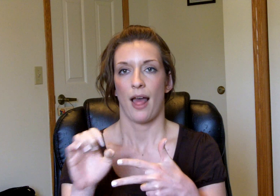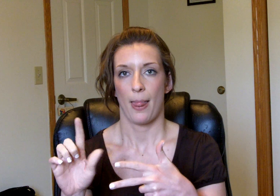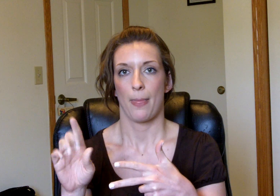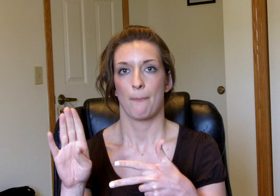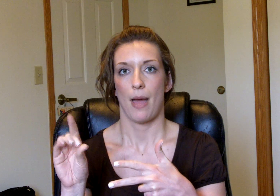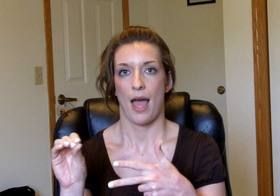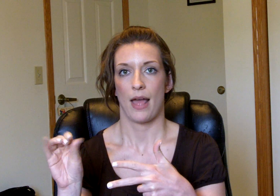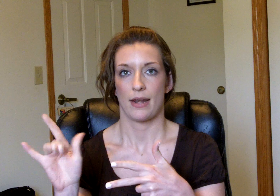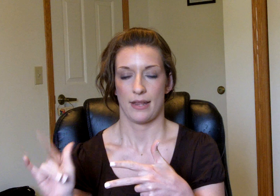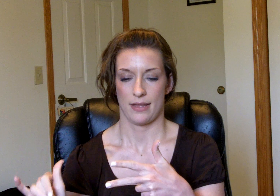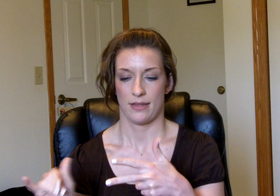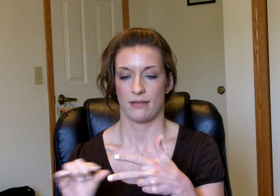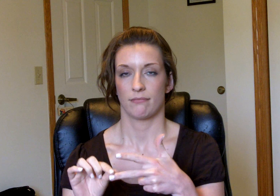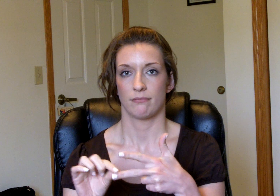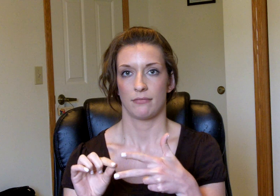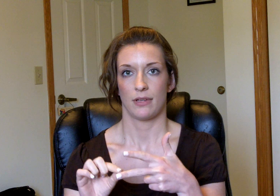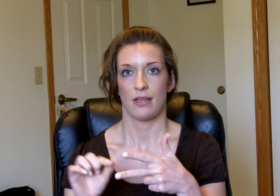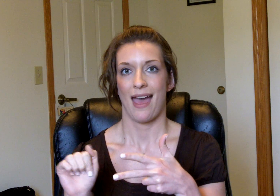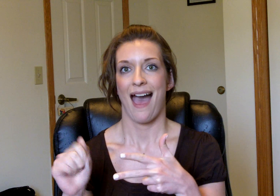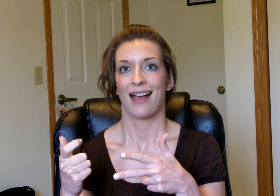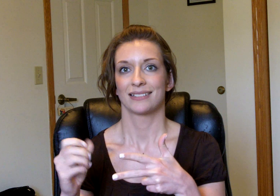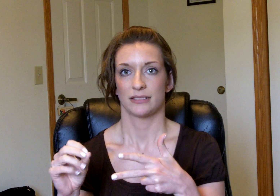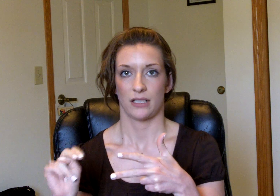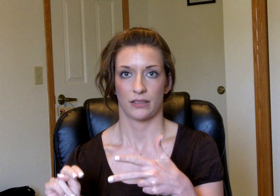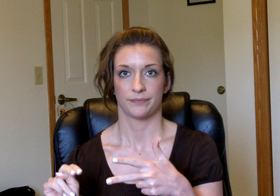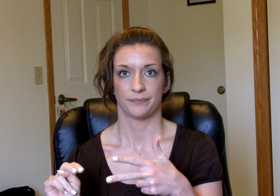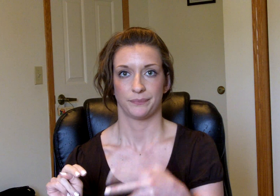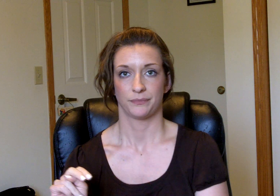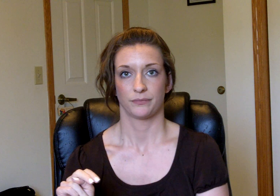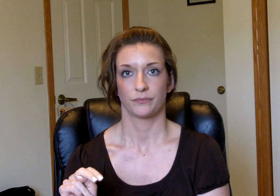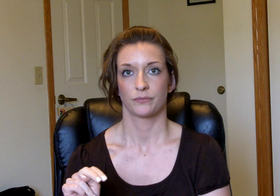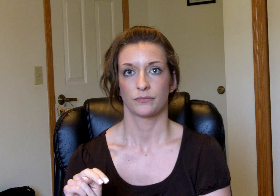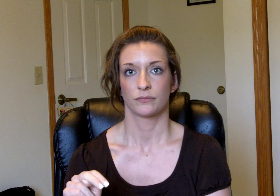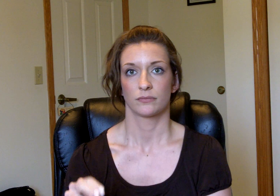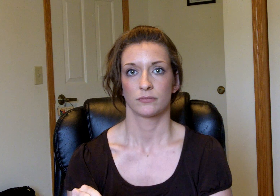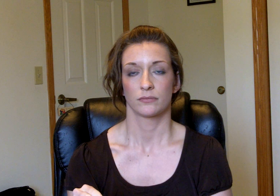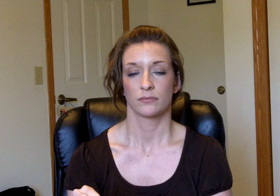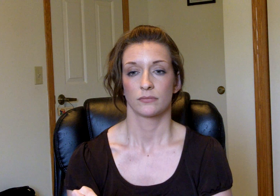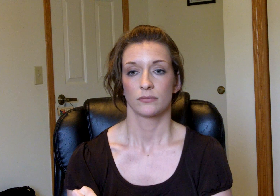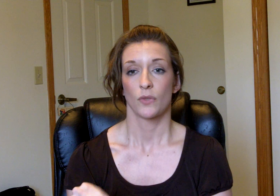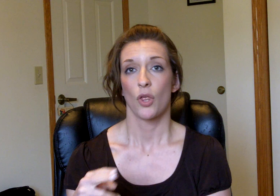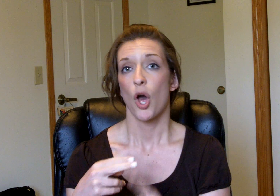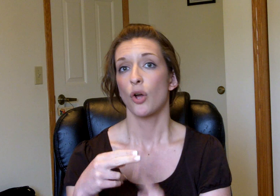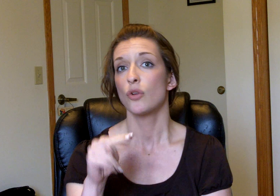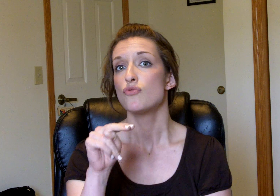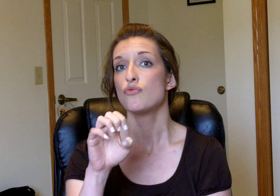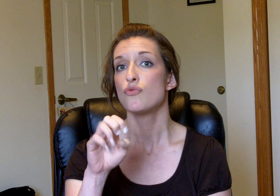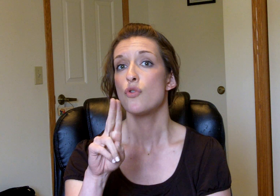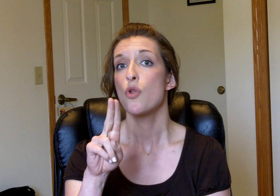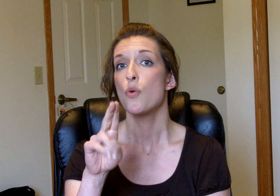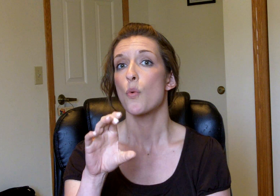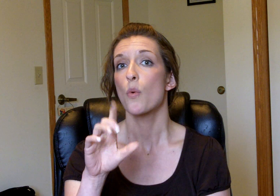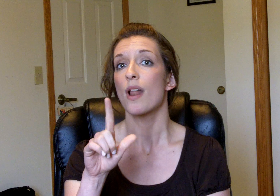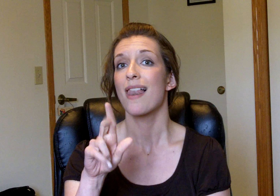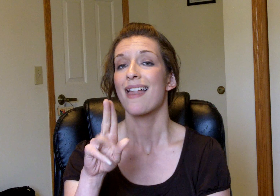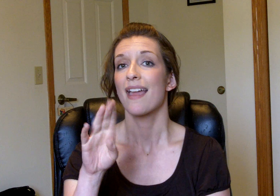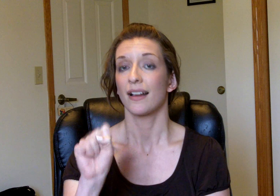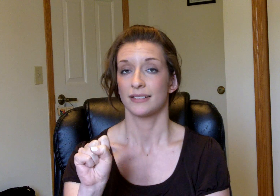the only place you'll ever find the nucleus is dead center in the middle of the cell body. There's a